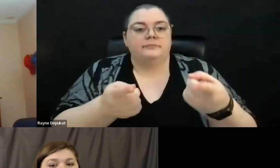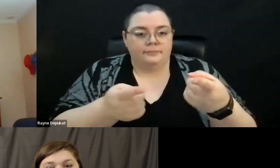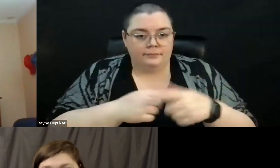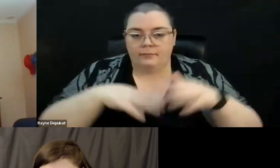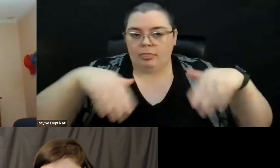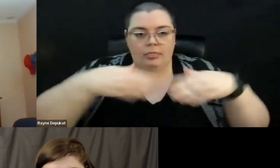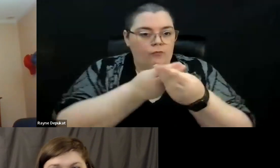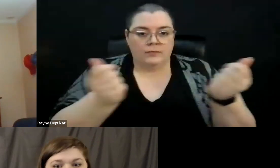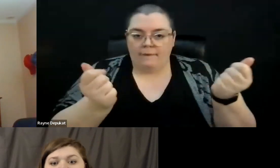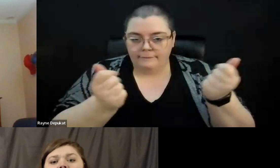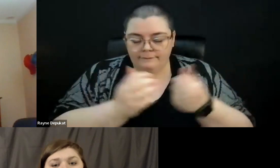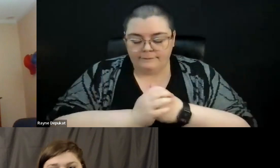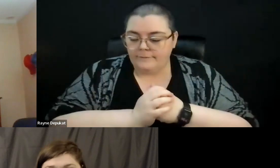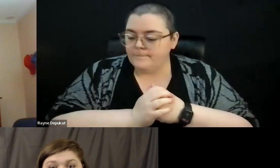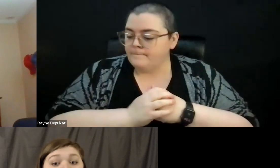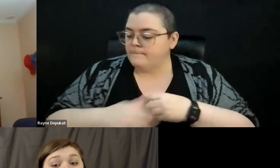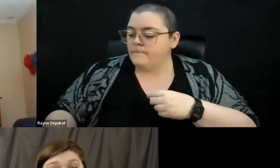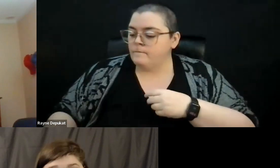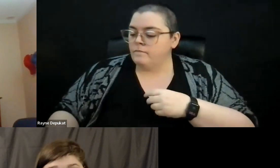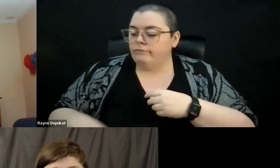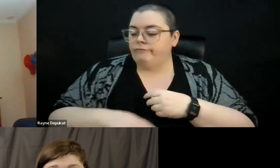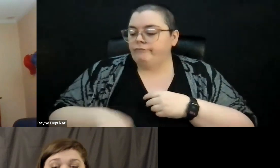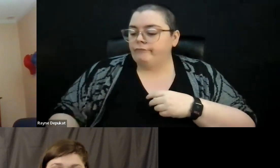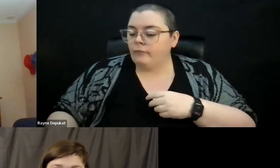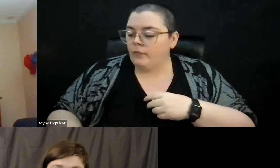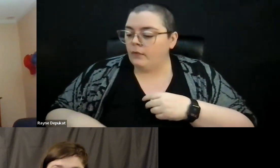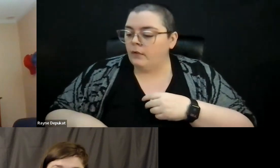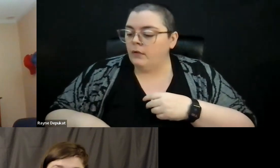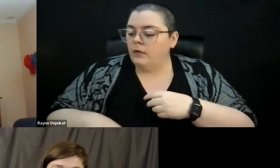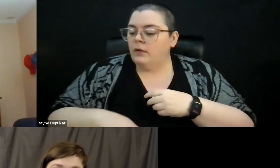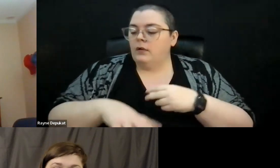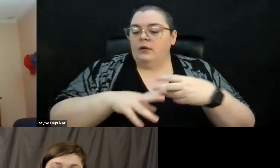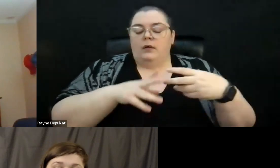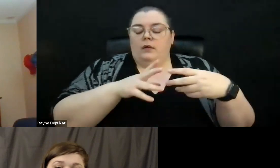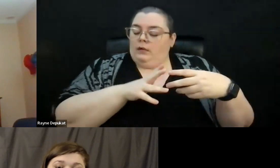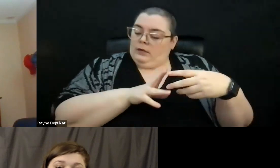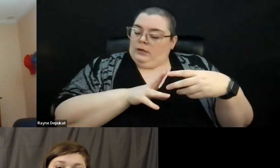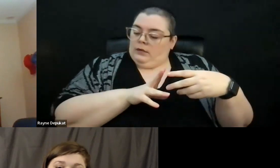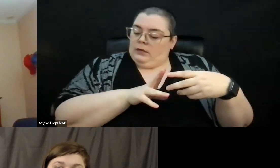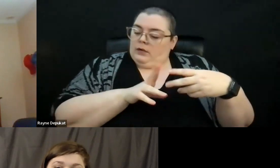the same barriers that we've had all along. They have not been resolved.